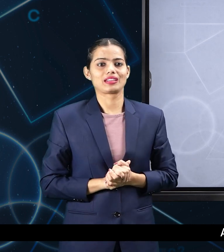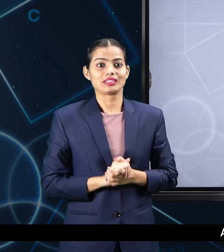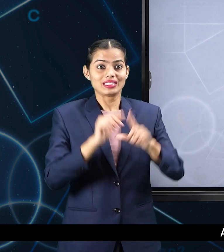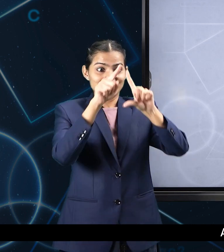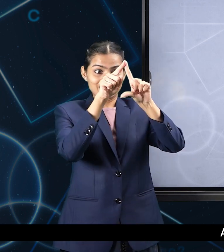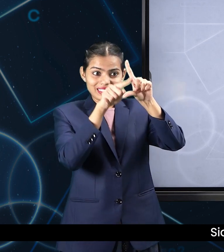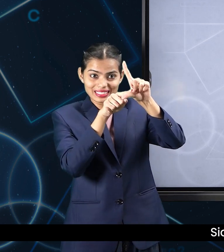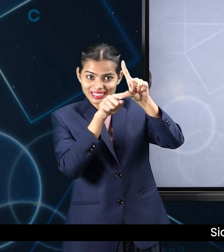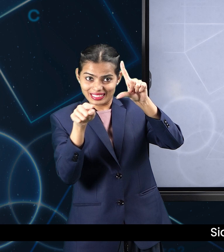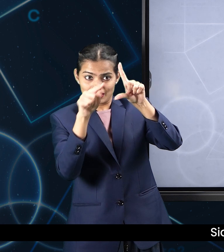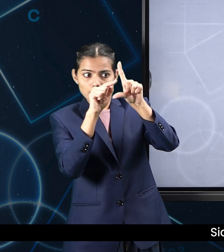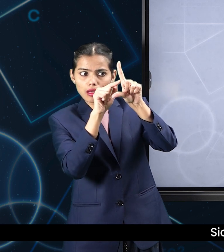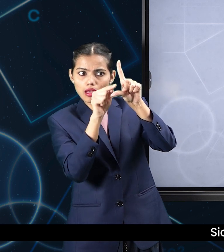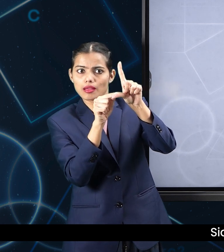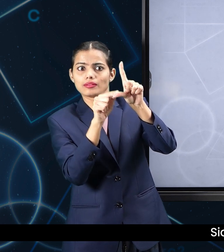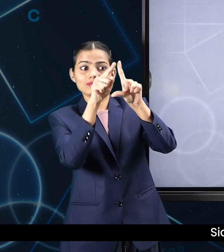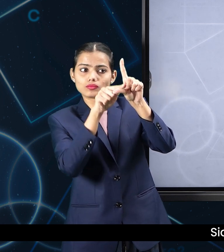Side-angle-side criterion